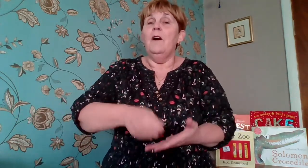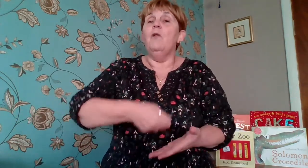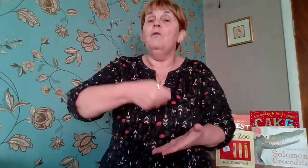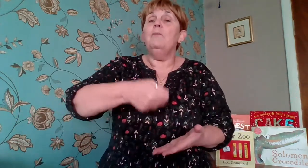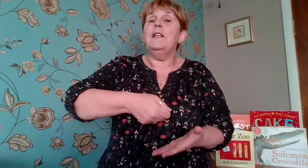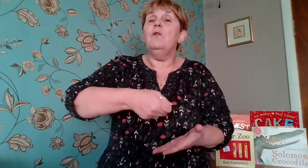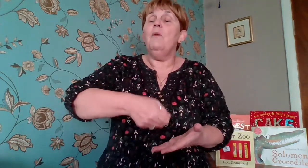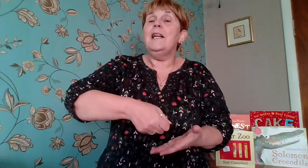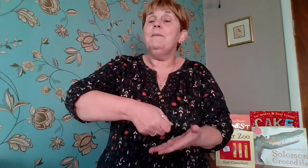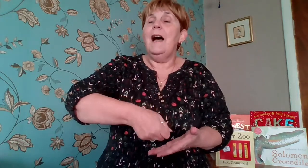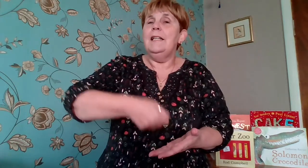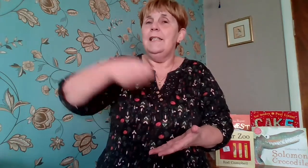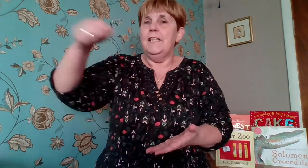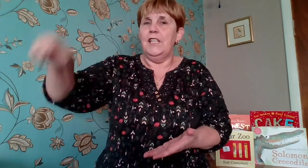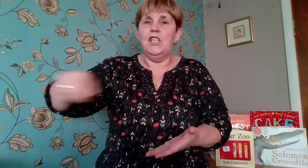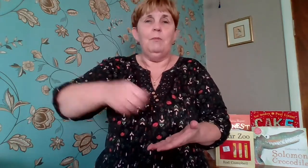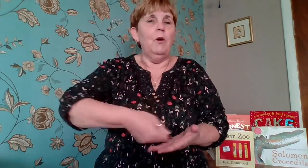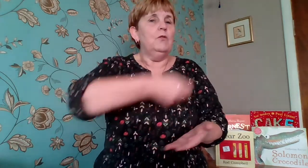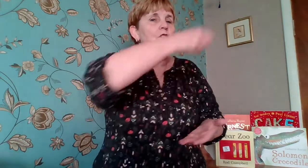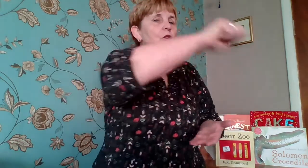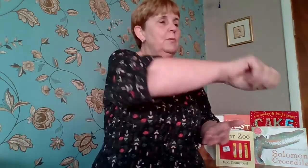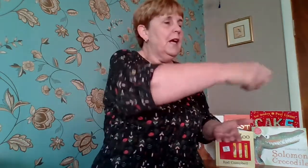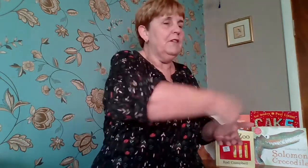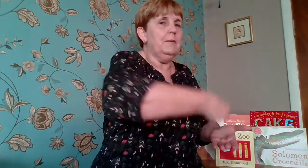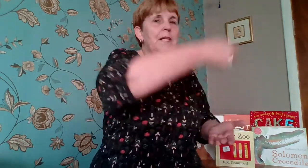old little old wise man dished up all the soup to everybody